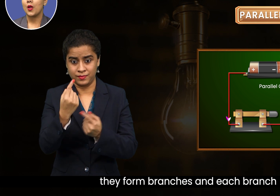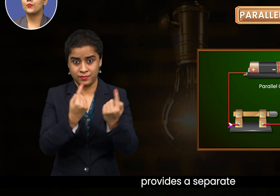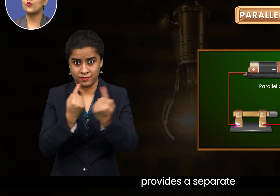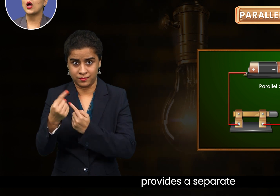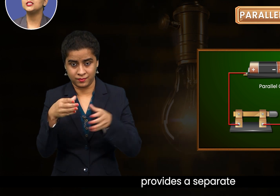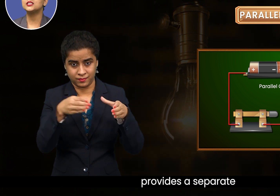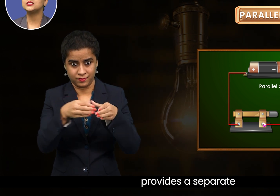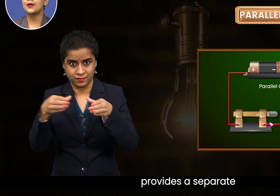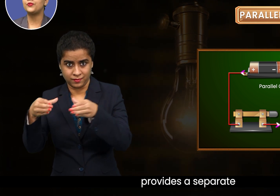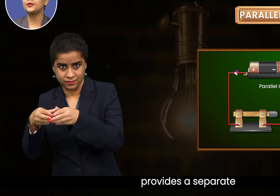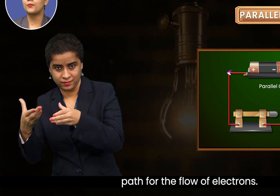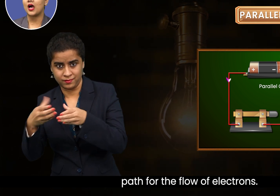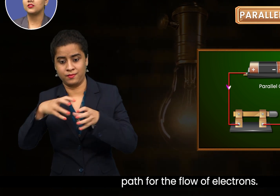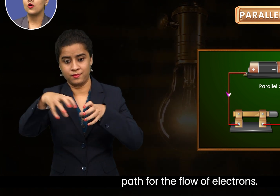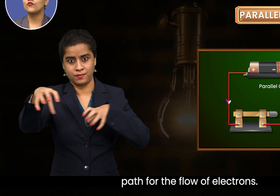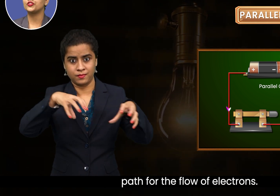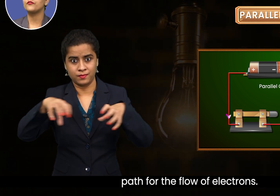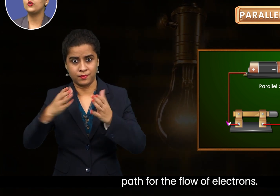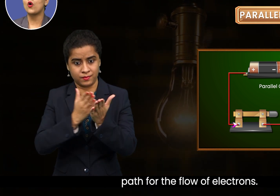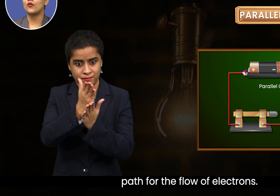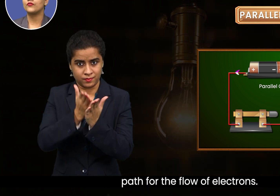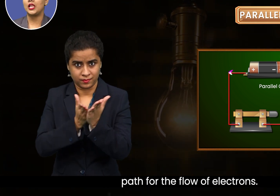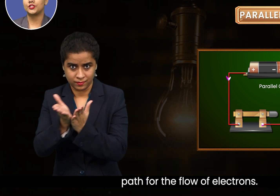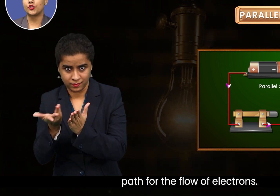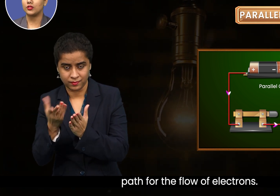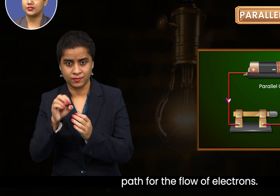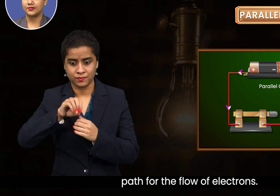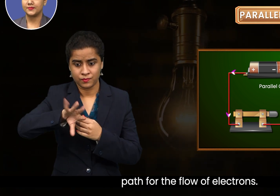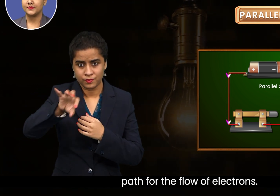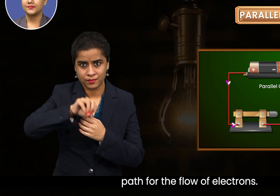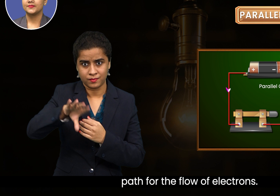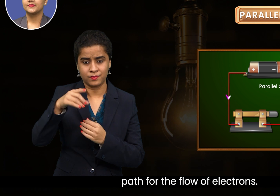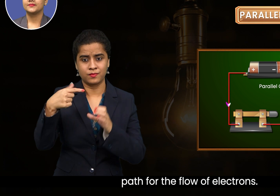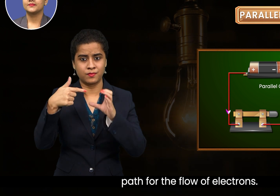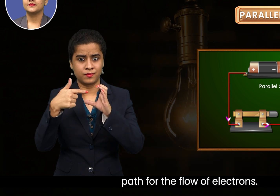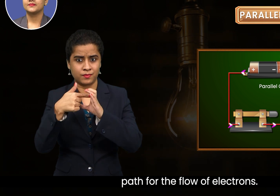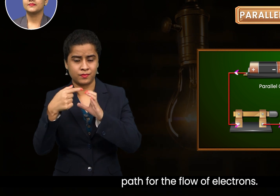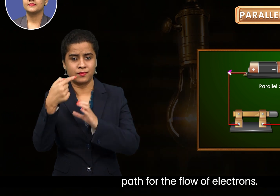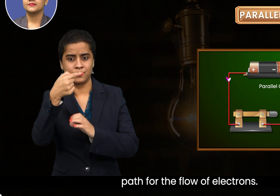branch provides a separate path for the flow of electrons.